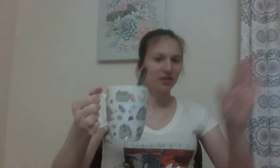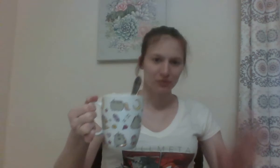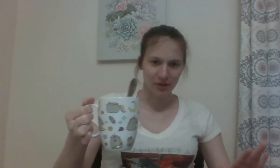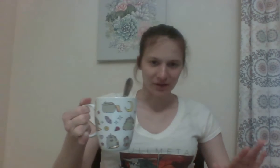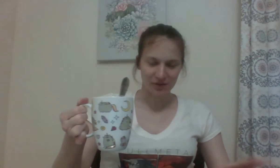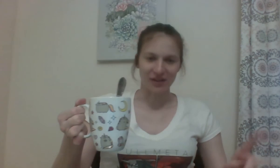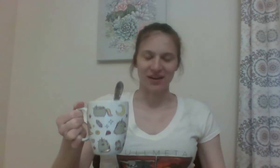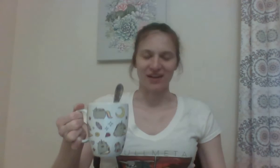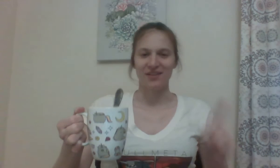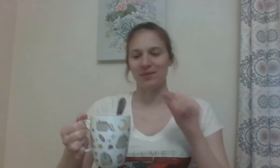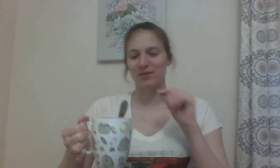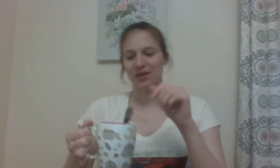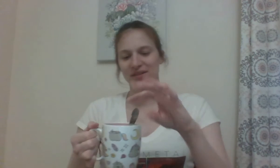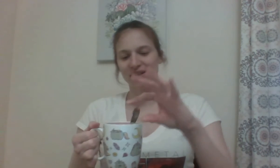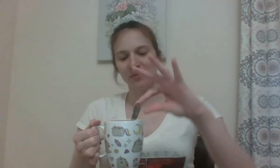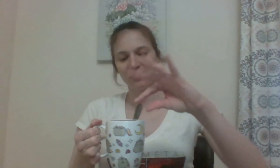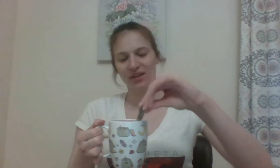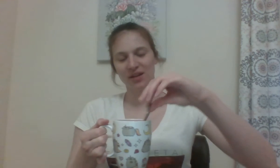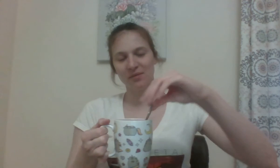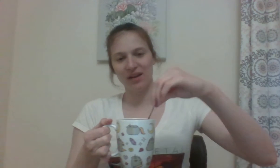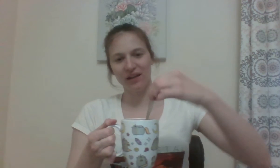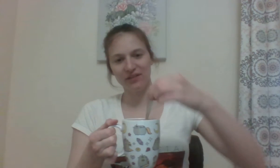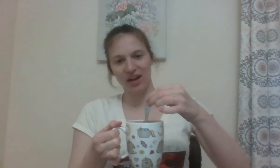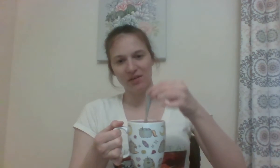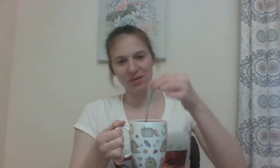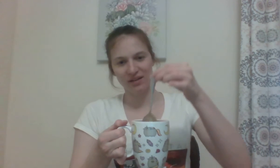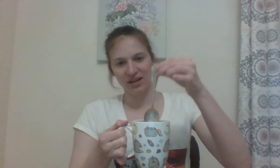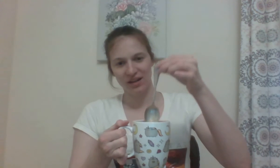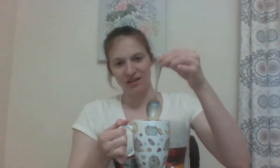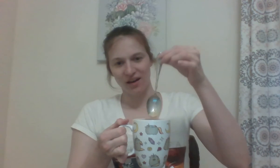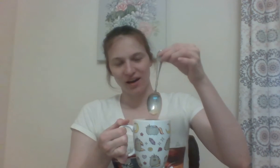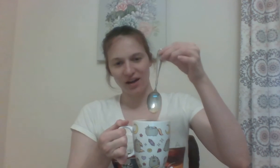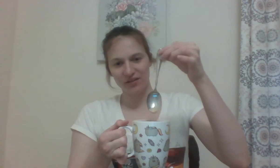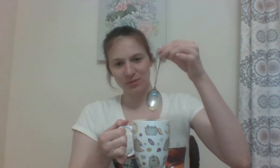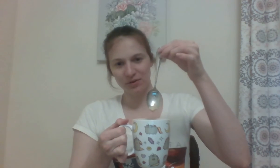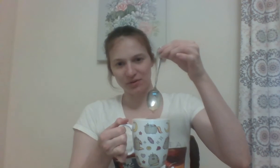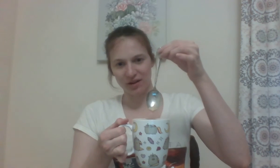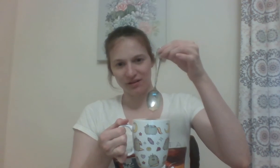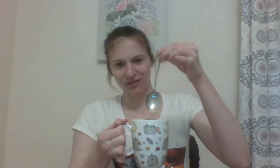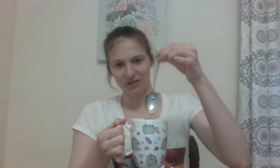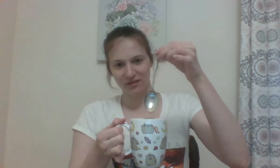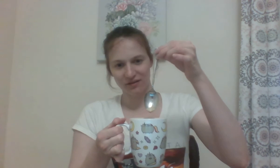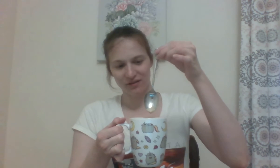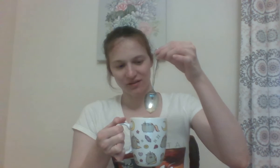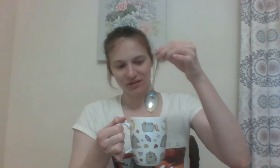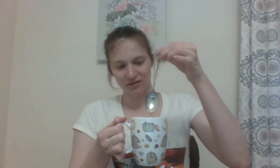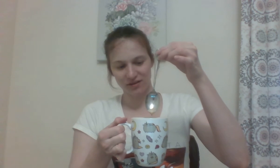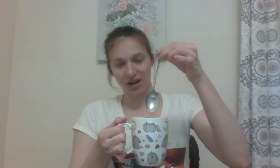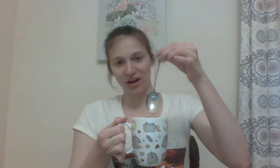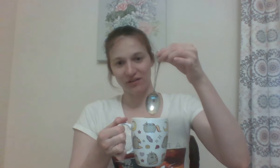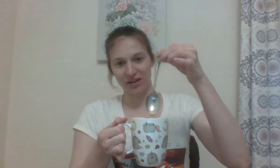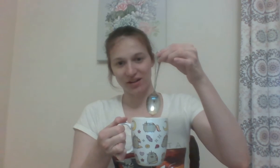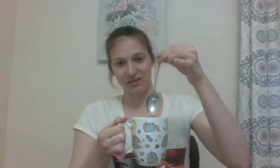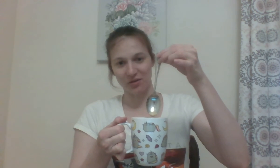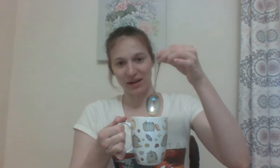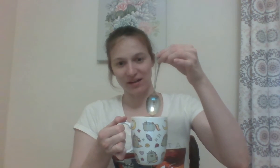What am I doing? Okay. Here's what I'm doing. So, in my coffee cup, I have a spoon. It's got coffee on it. Don't mind